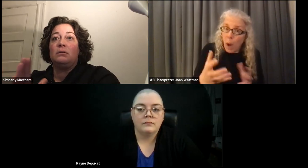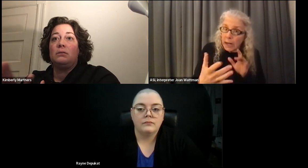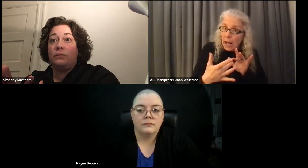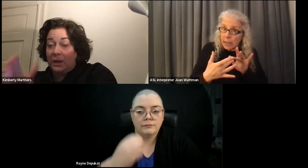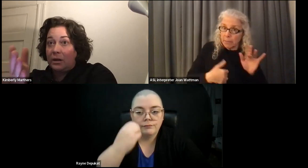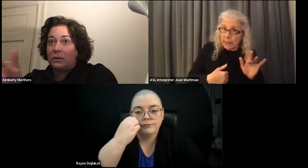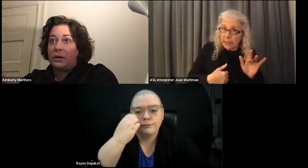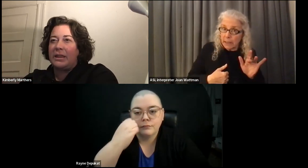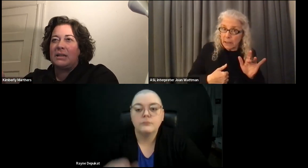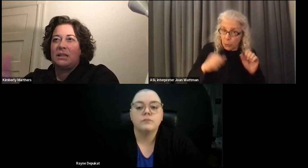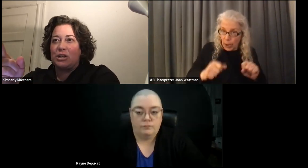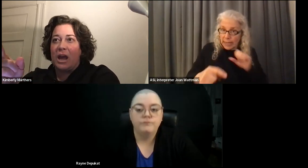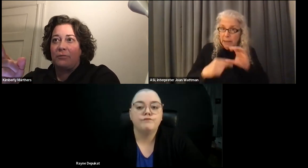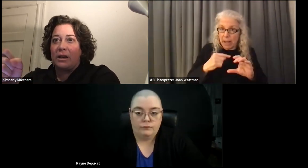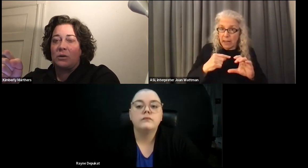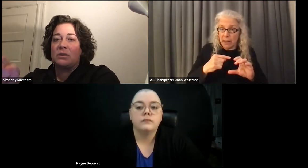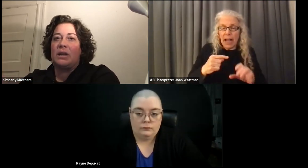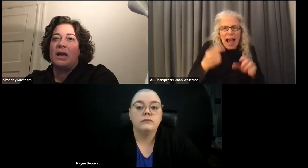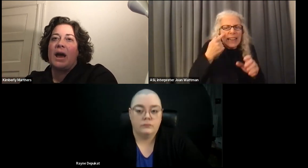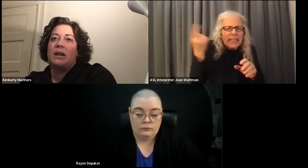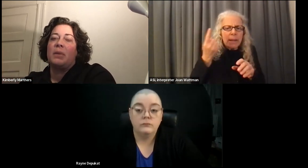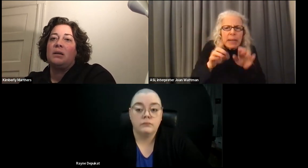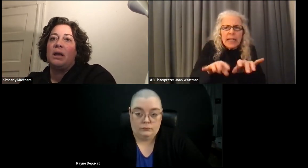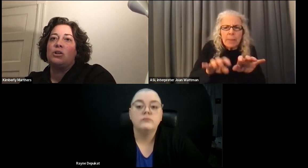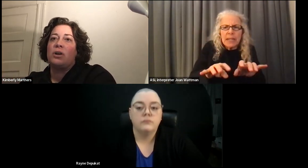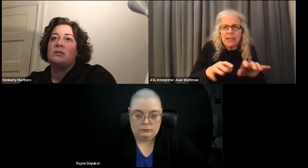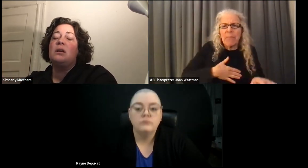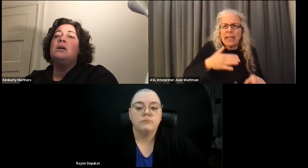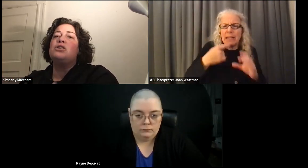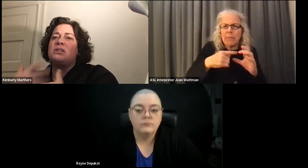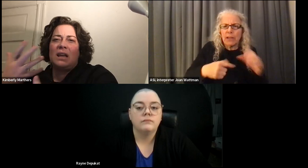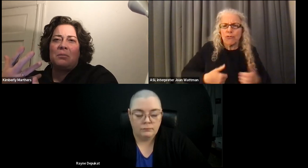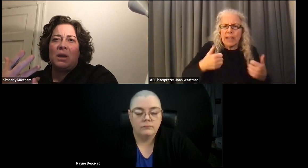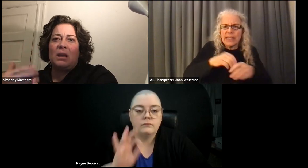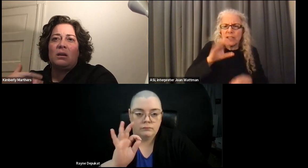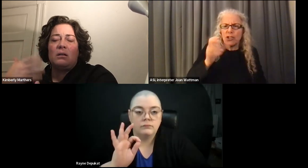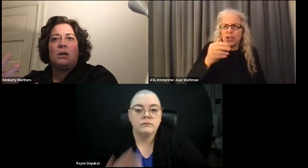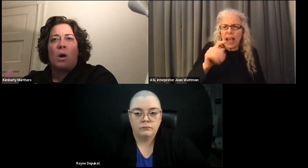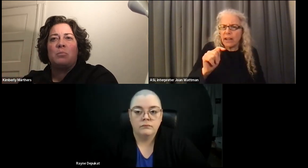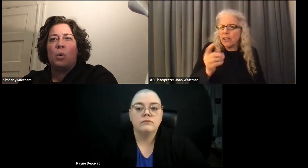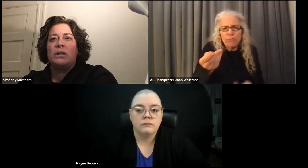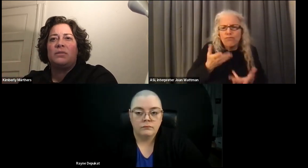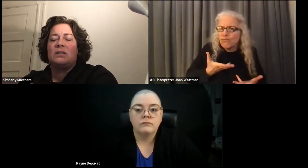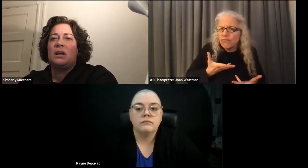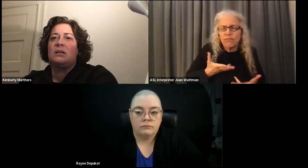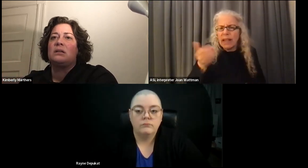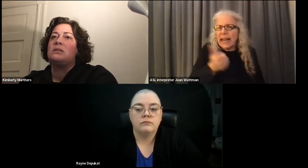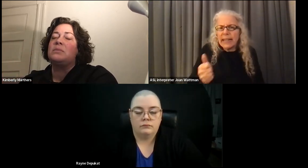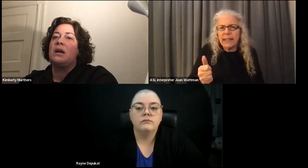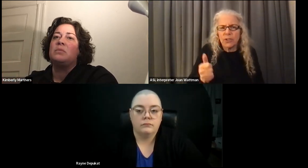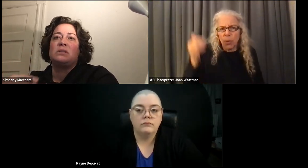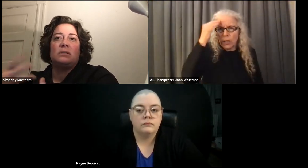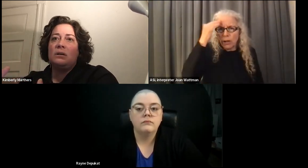me via I think it's in the chat right now. Somebody had added my email address just to keep me, on point of these things,